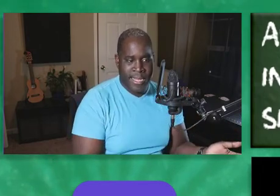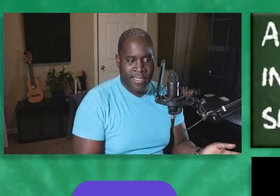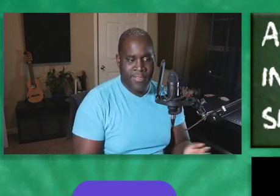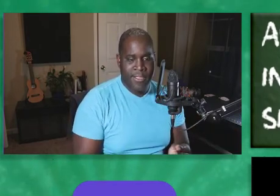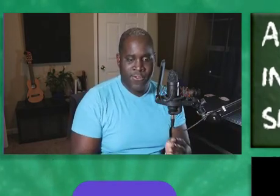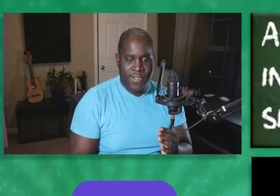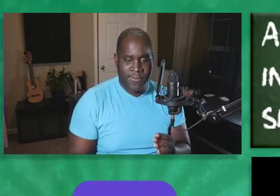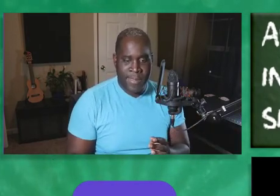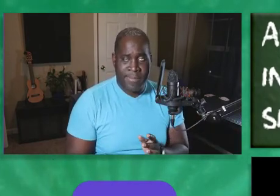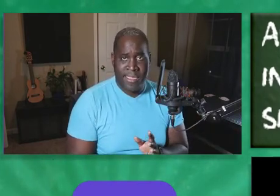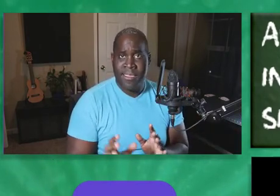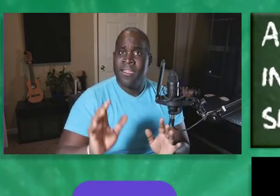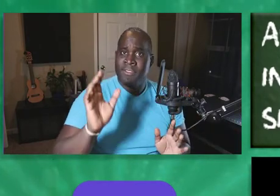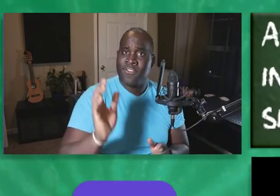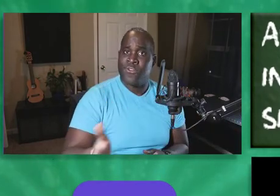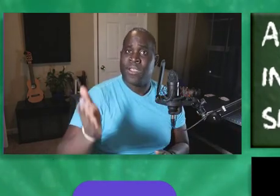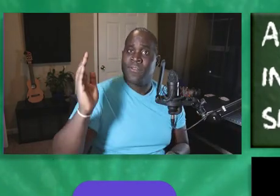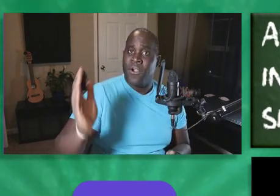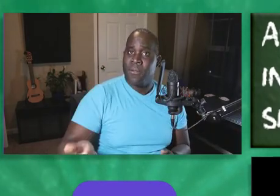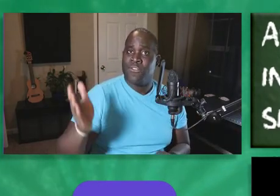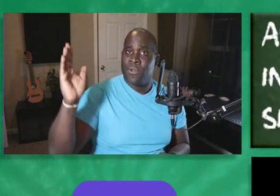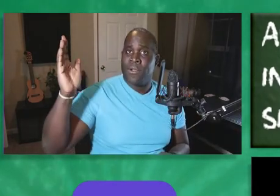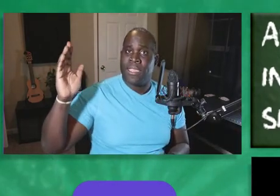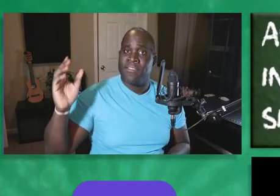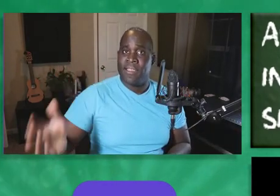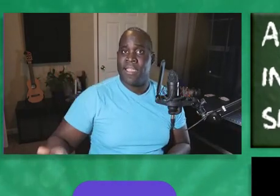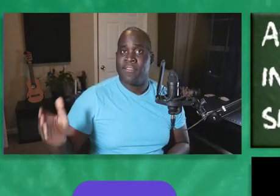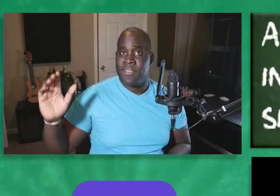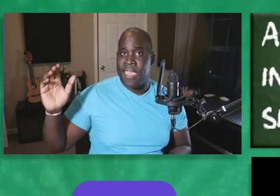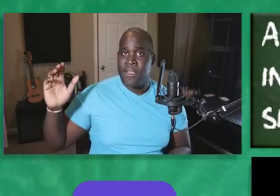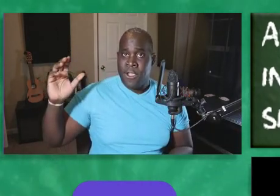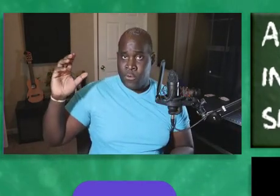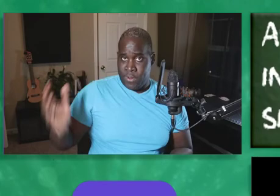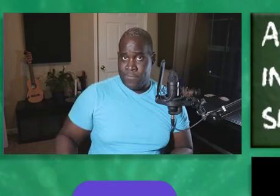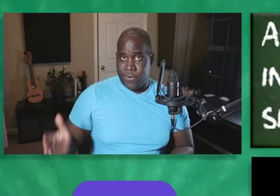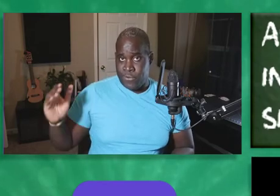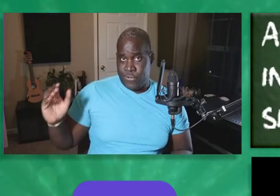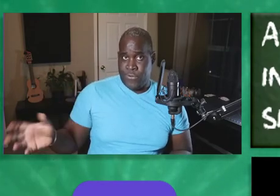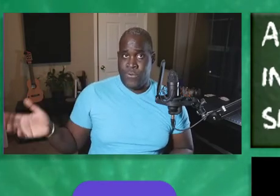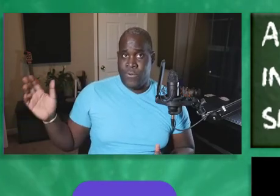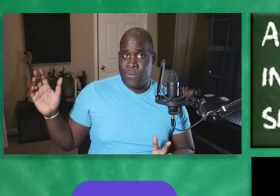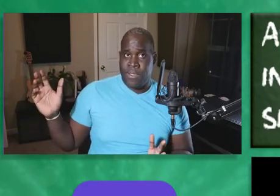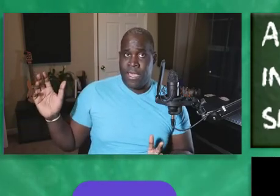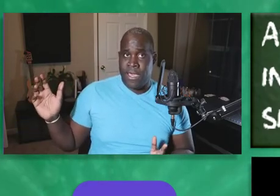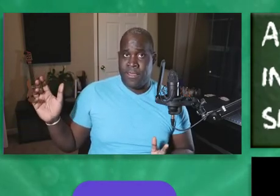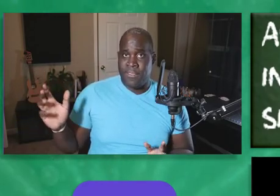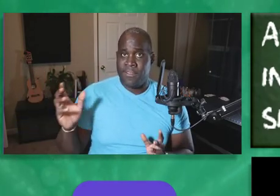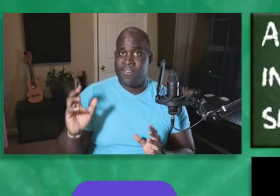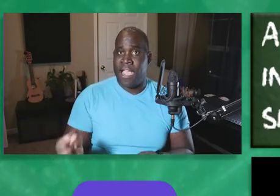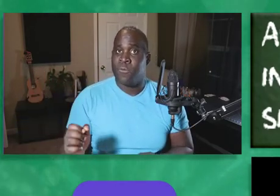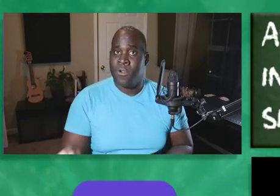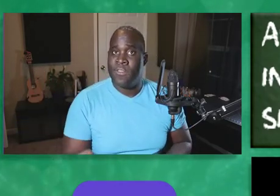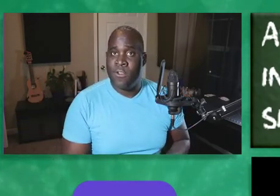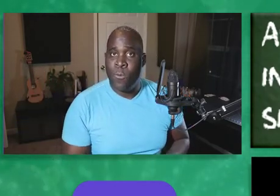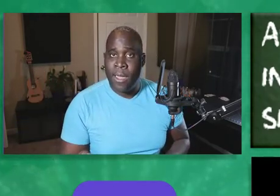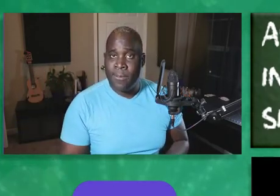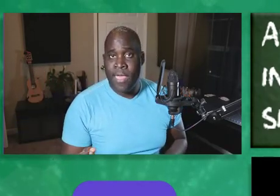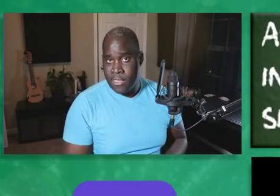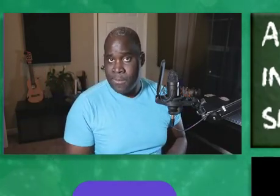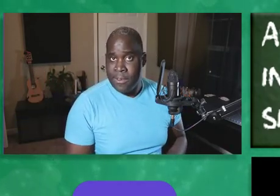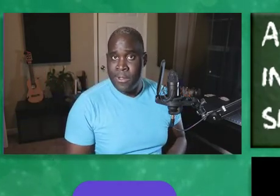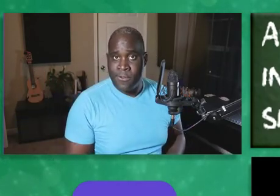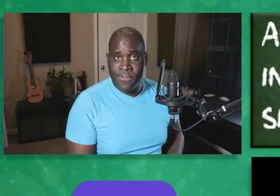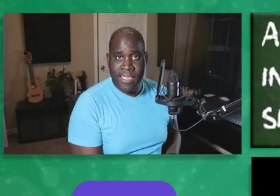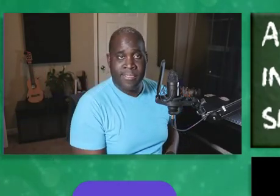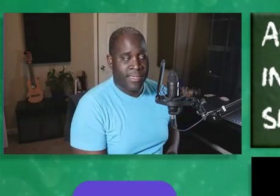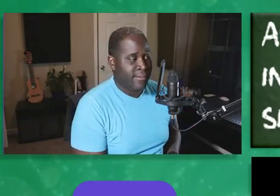to signing than just maybe the strict arbitrary signs that refer to the exact words that you want, that